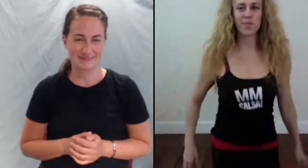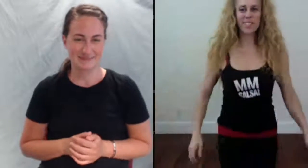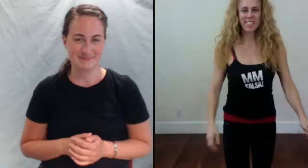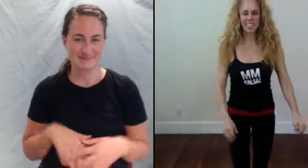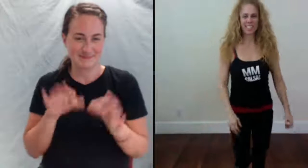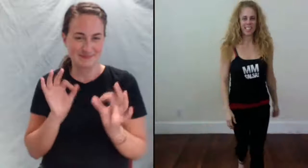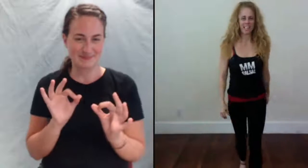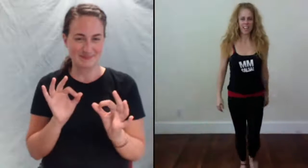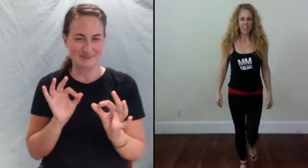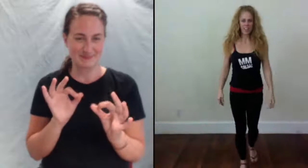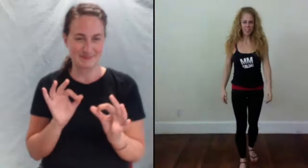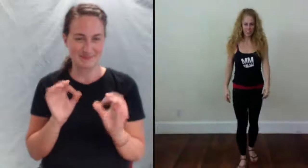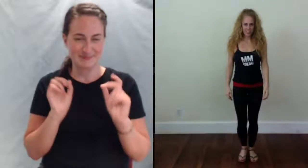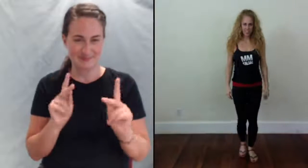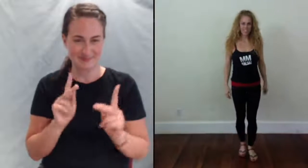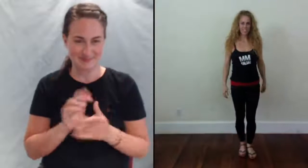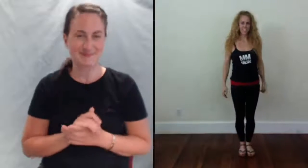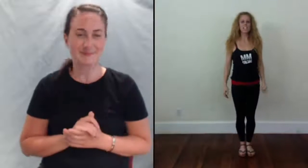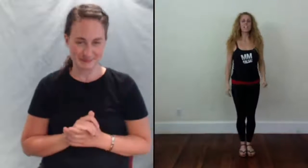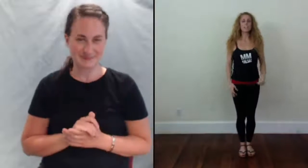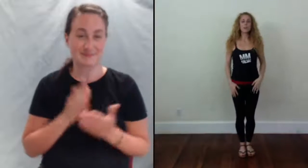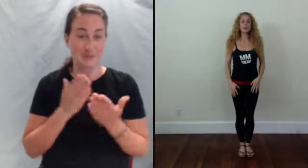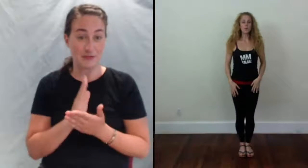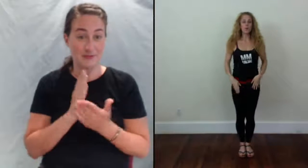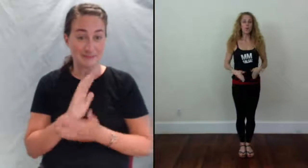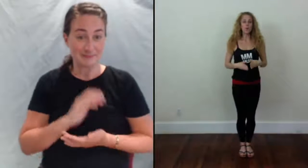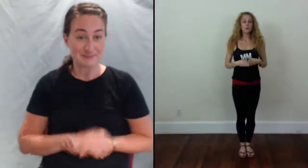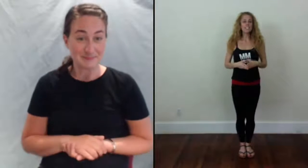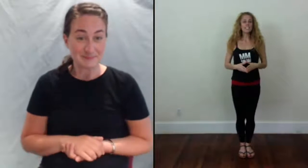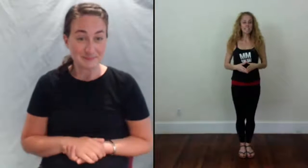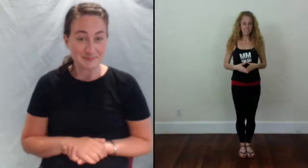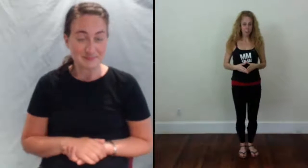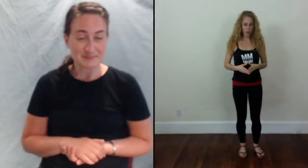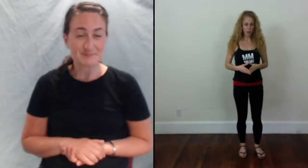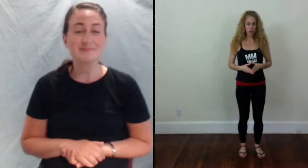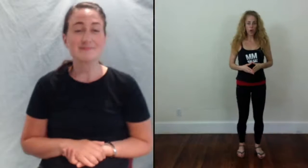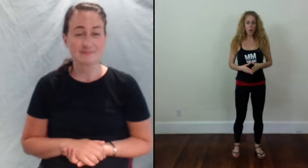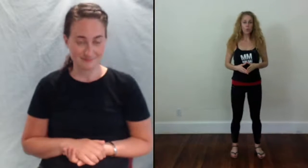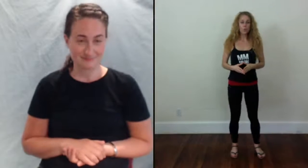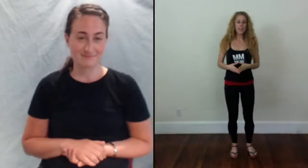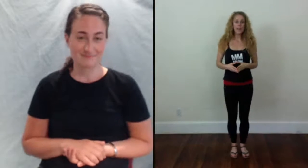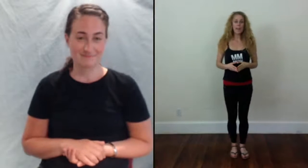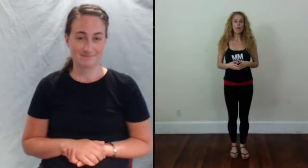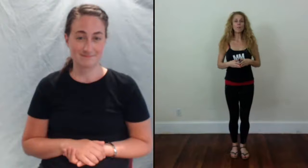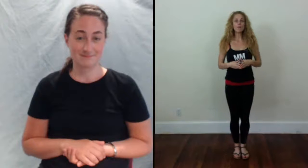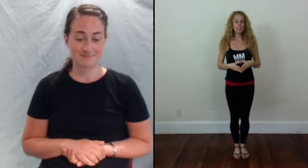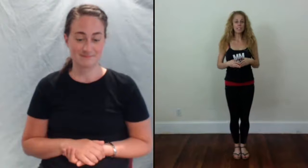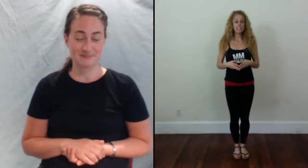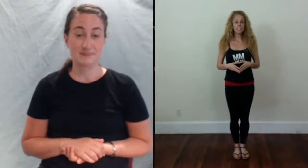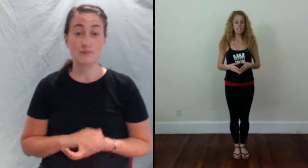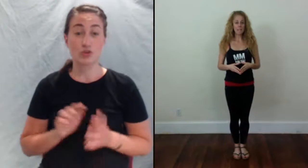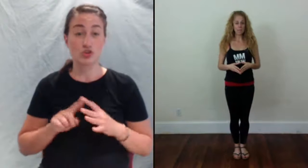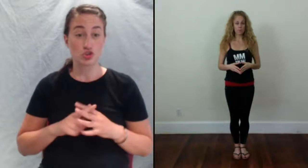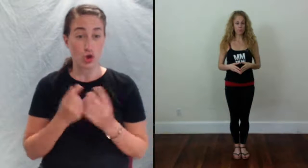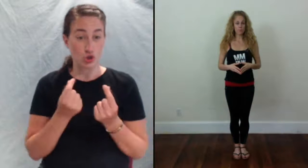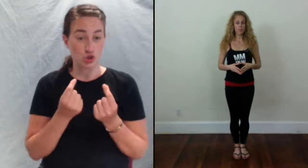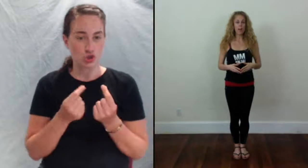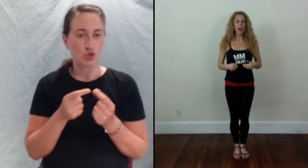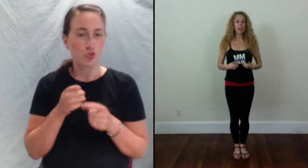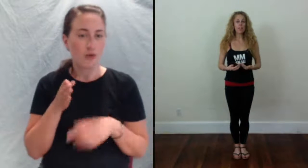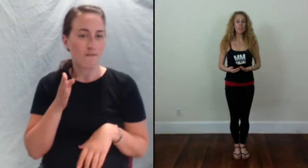Go. All right, so we're going to get started with our front